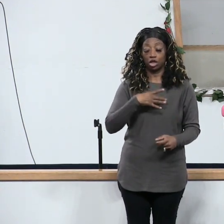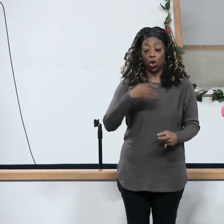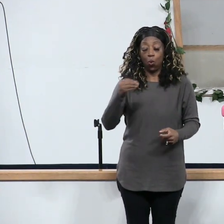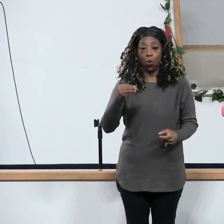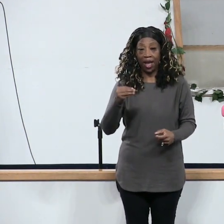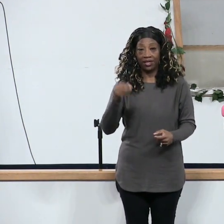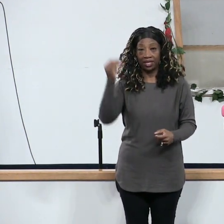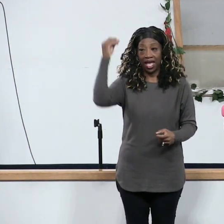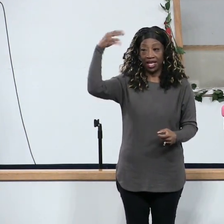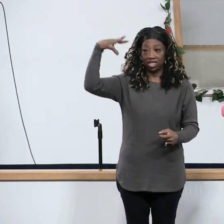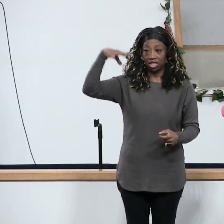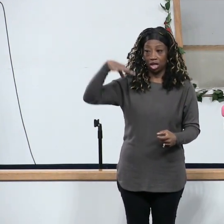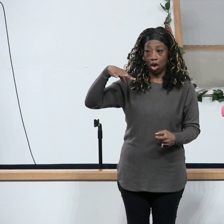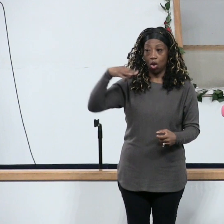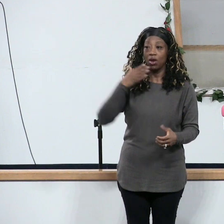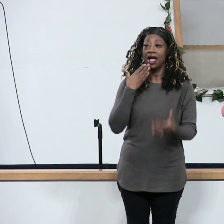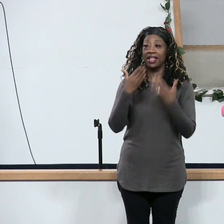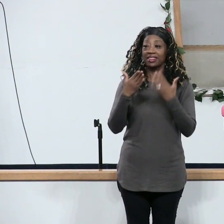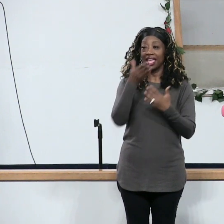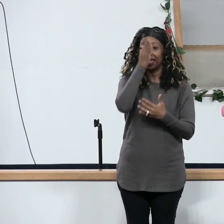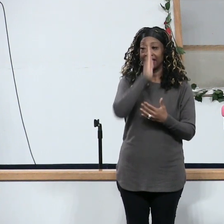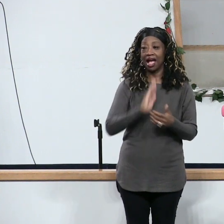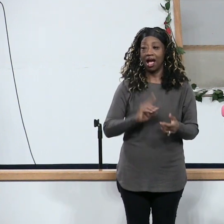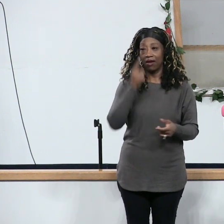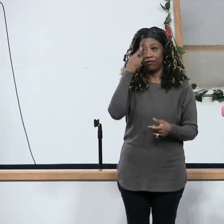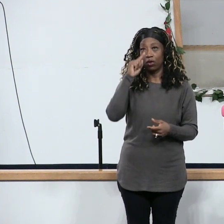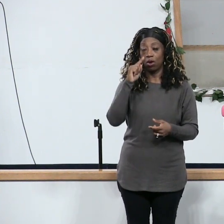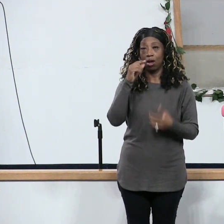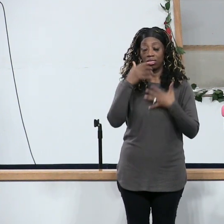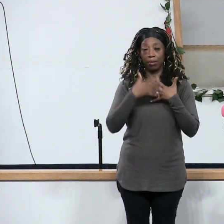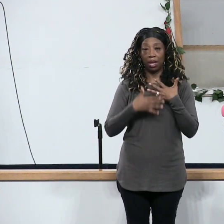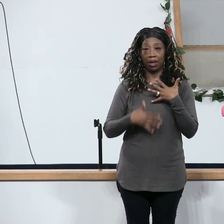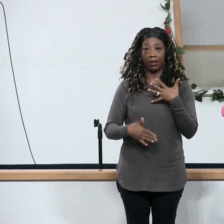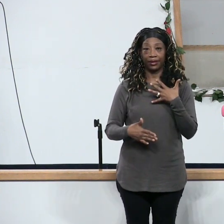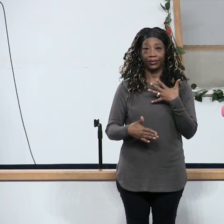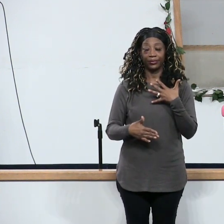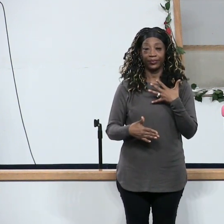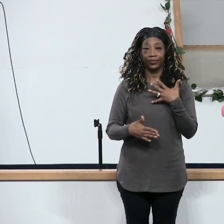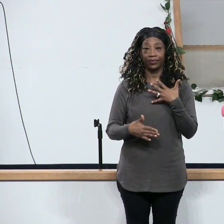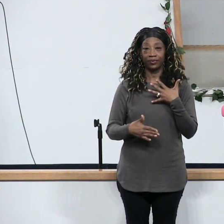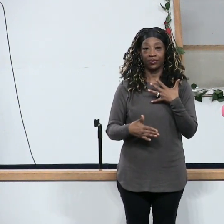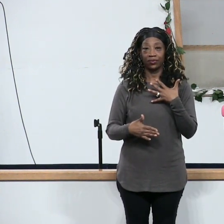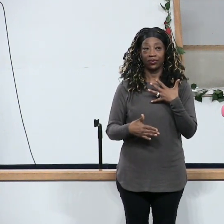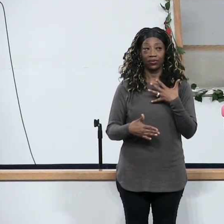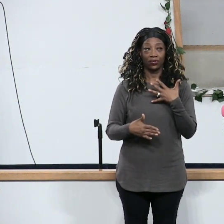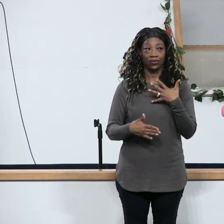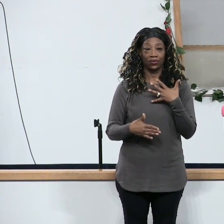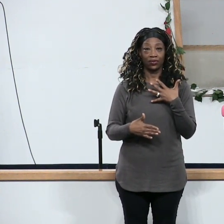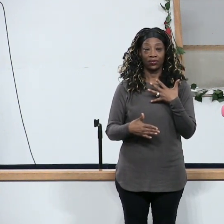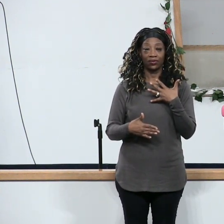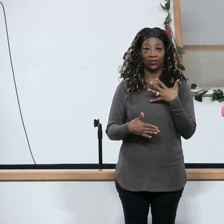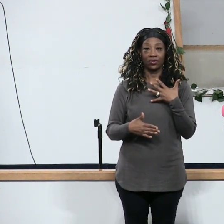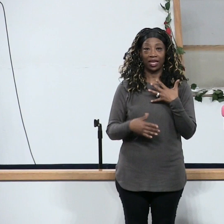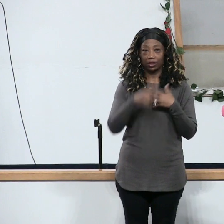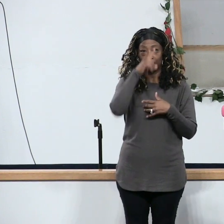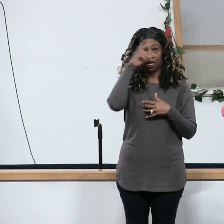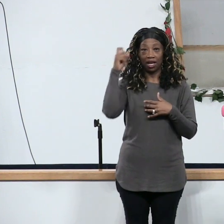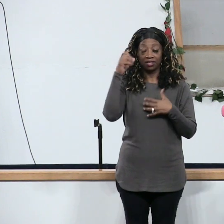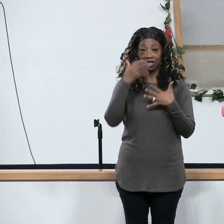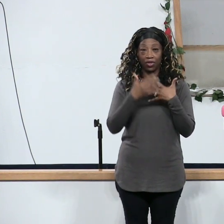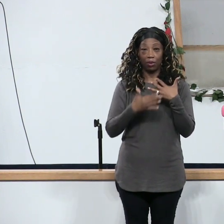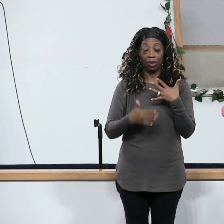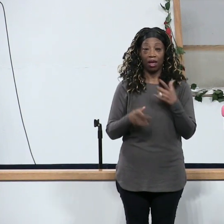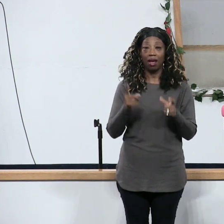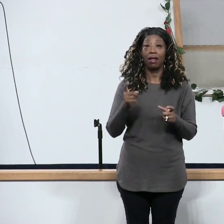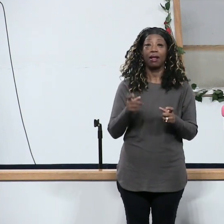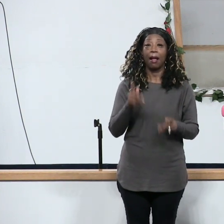snow. Thank God for the blood. It's by his blood that people can move from